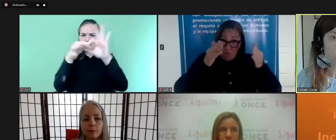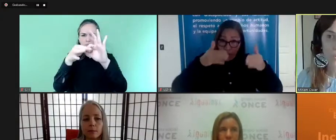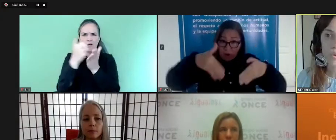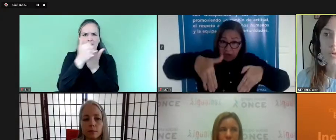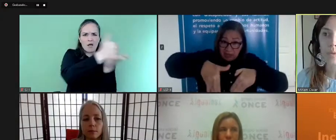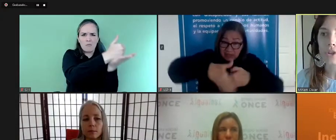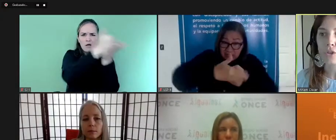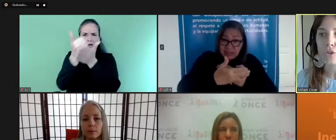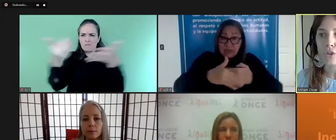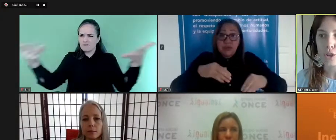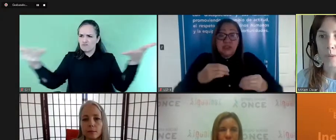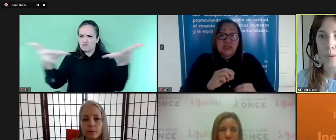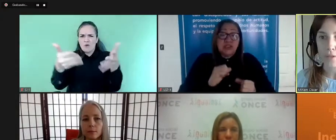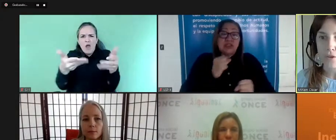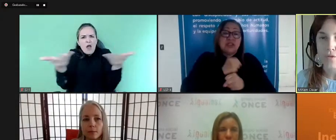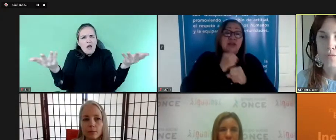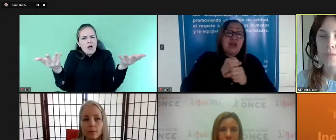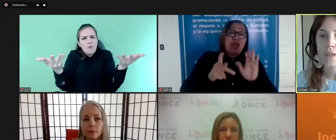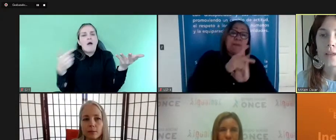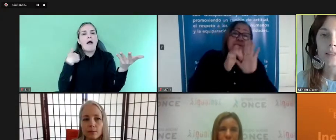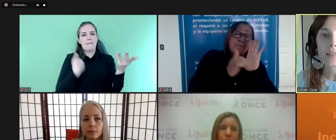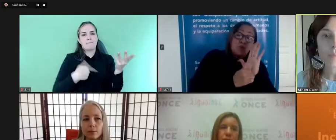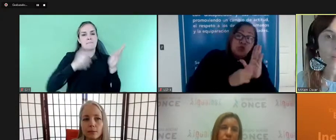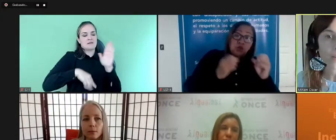guidelines for mainstreaming